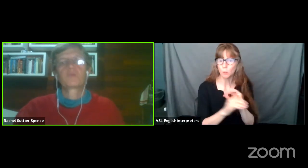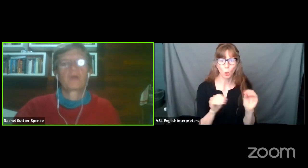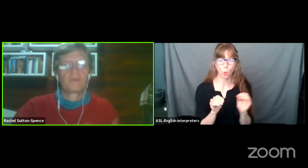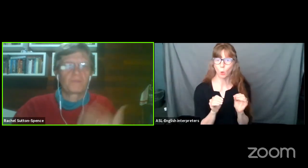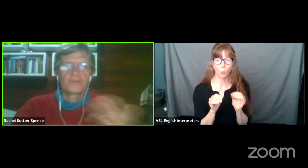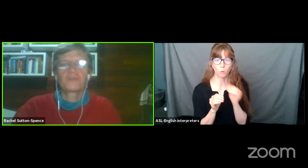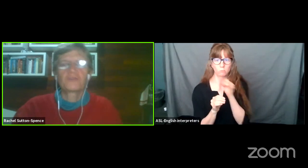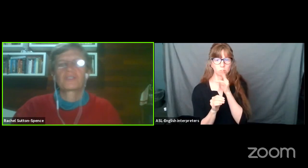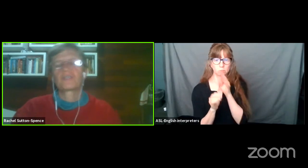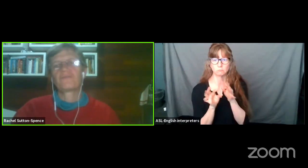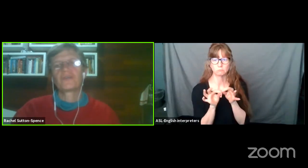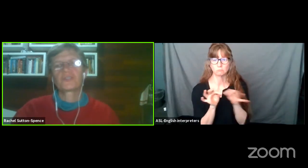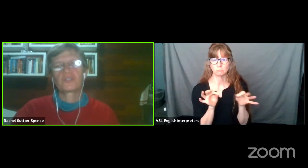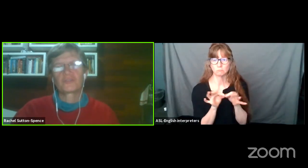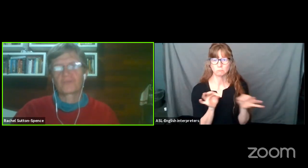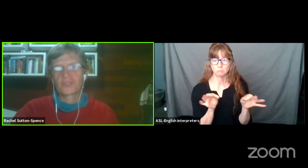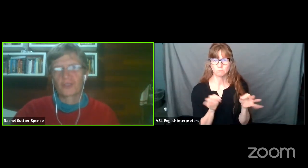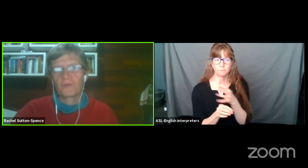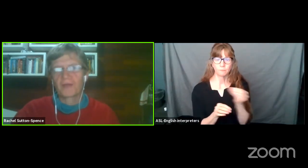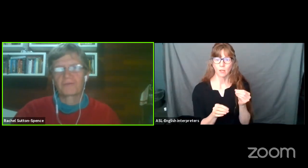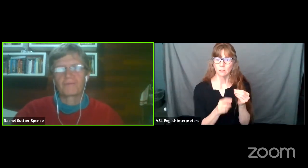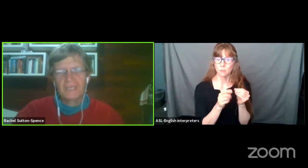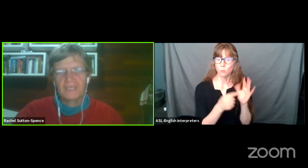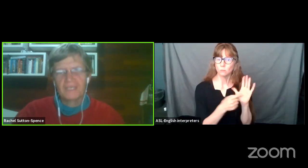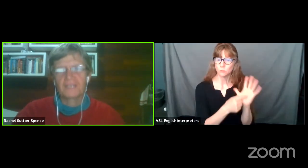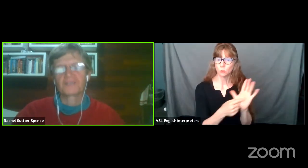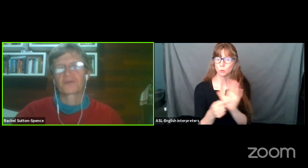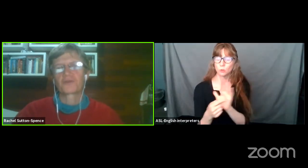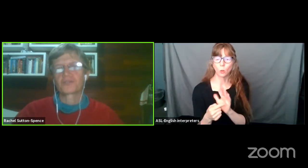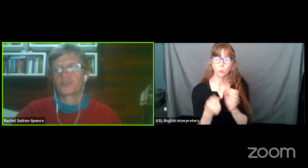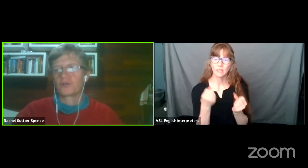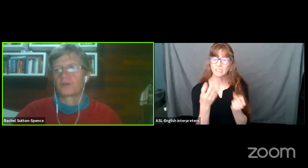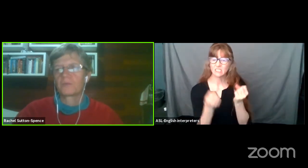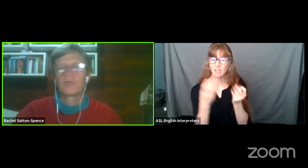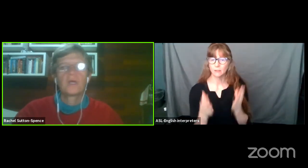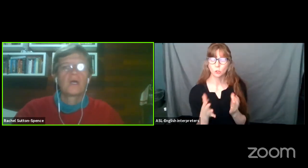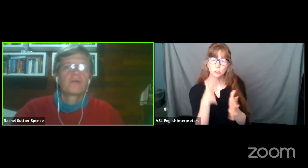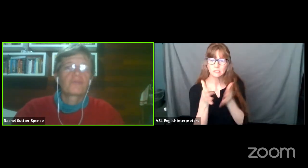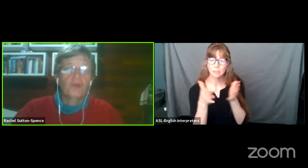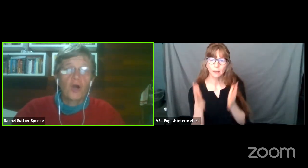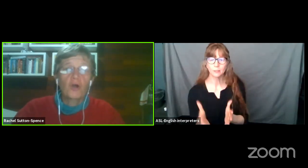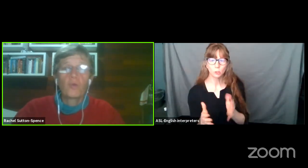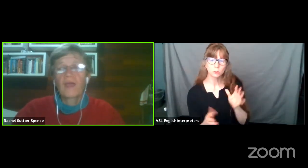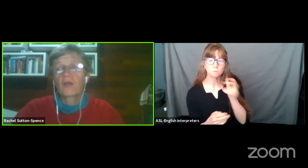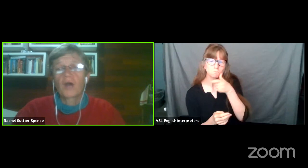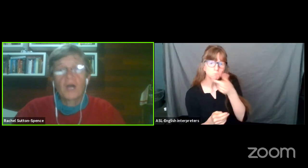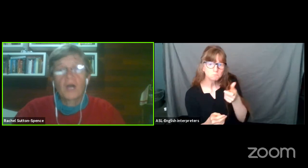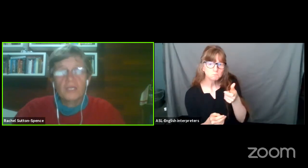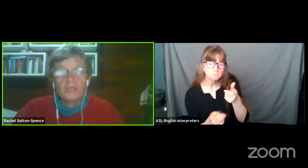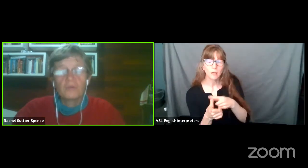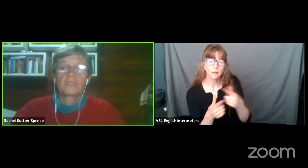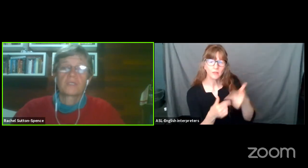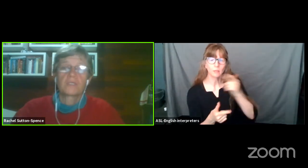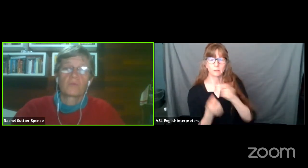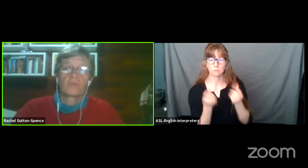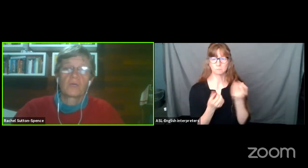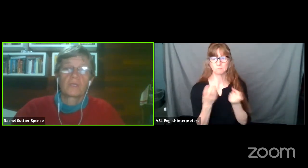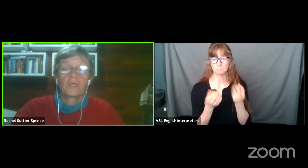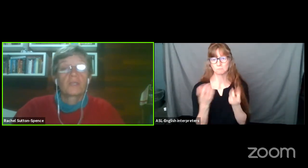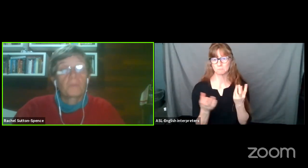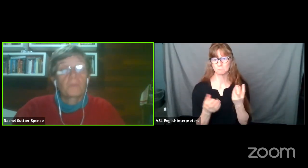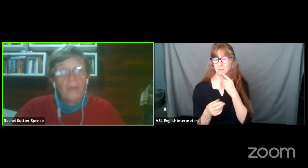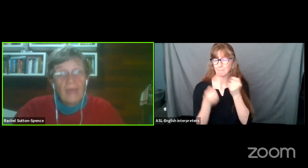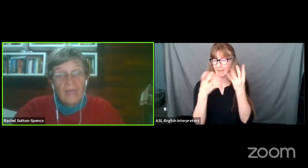signers were producing versions of the snowman for many years across Europe. Frog, Where Are You is another